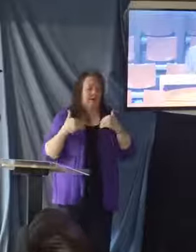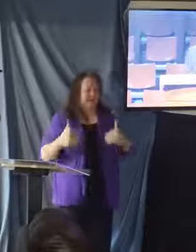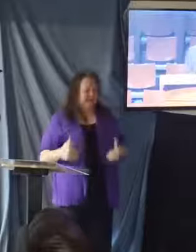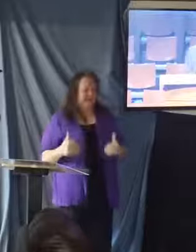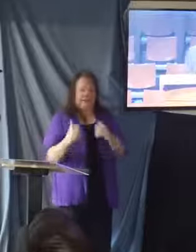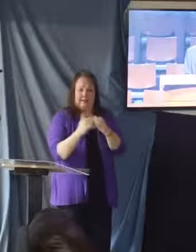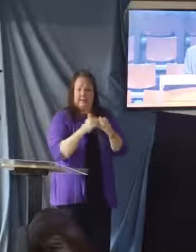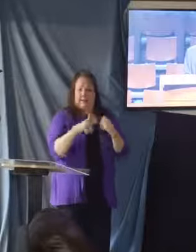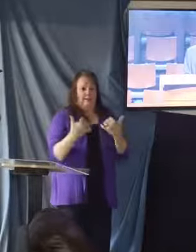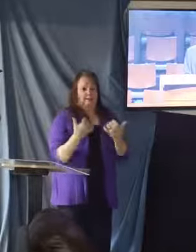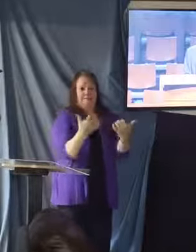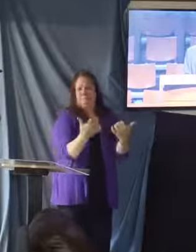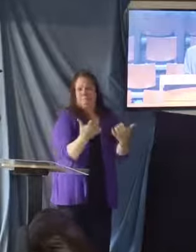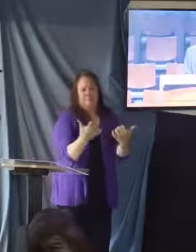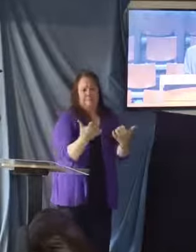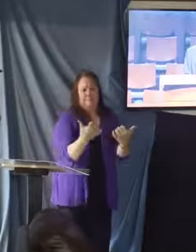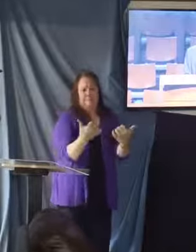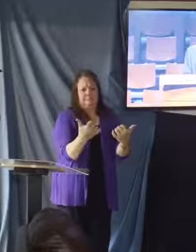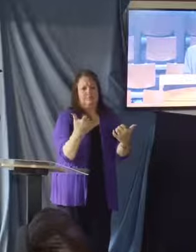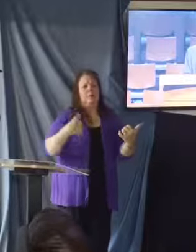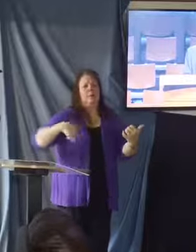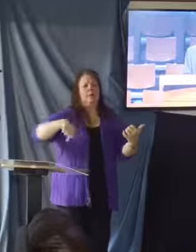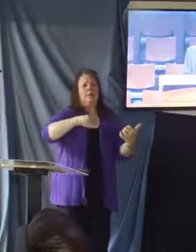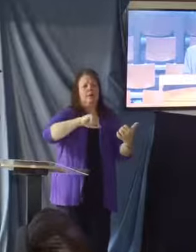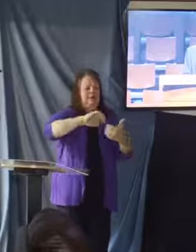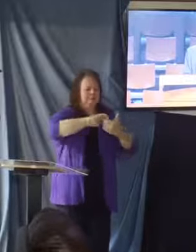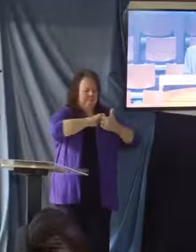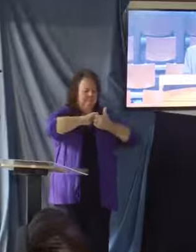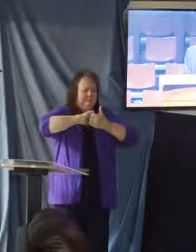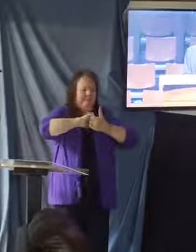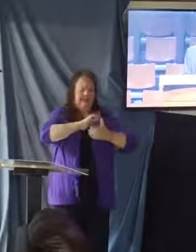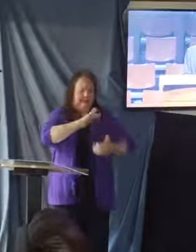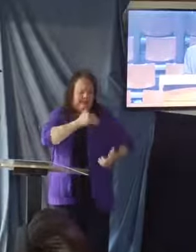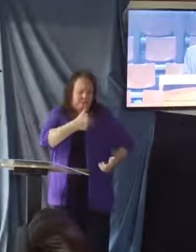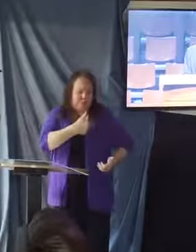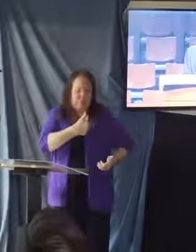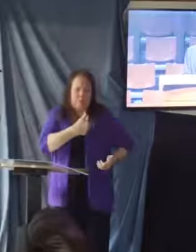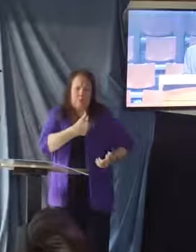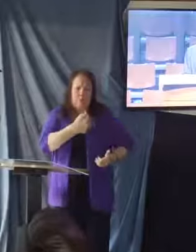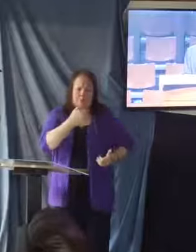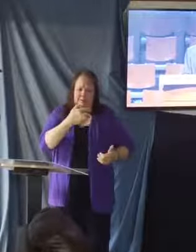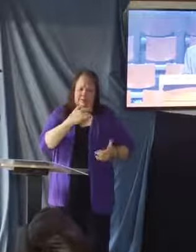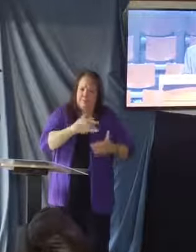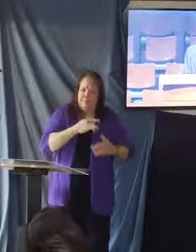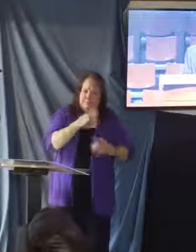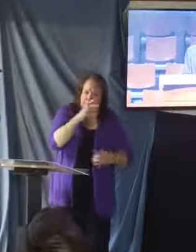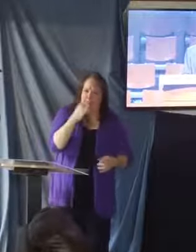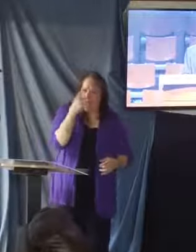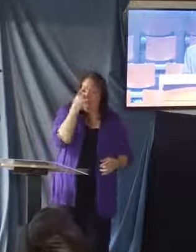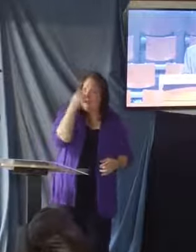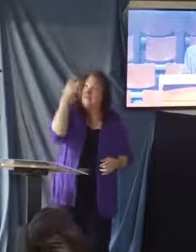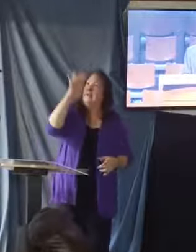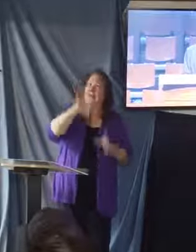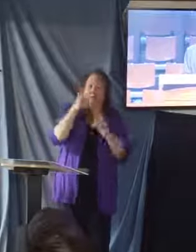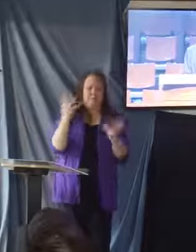physically together. We are together in spirit and heart and mind, and the Spirit of